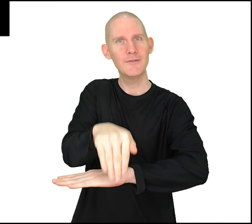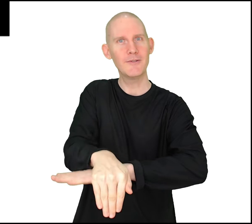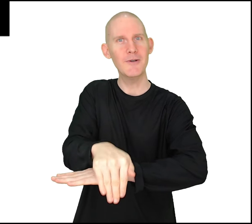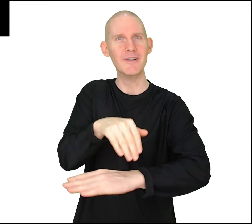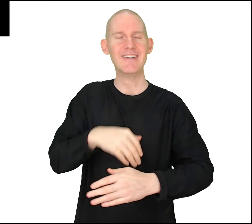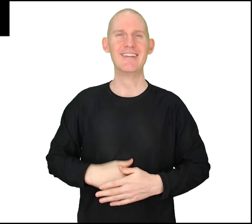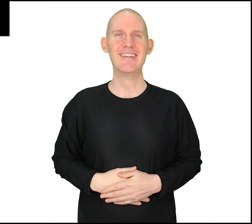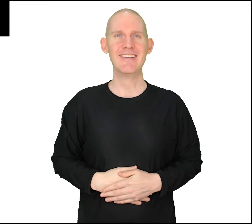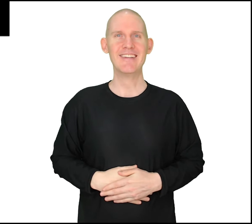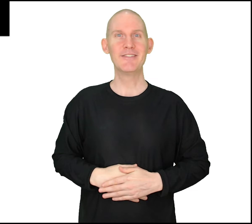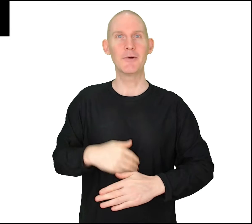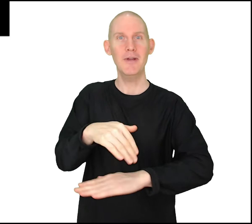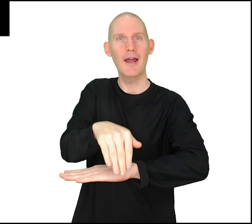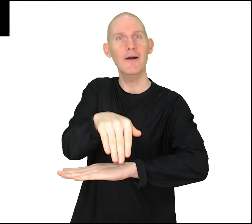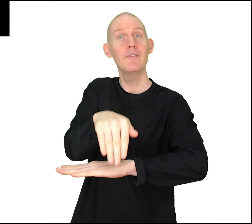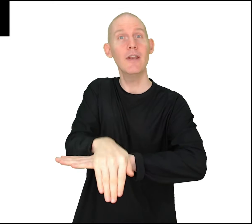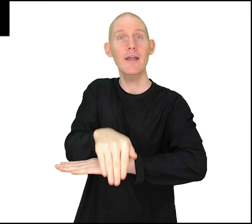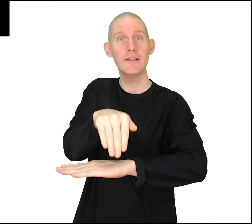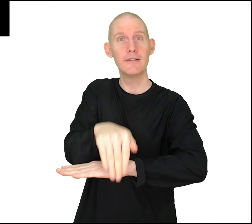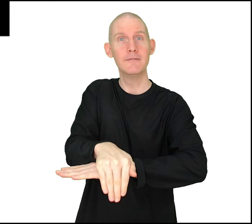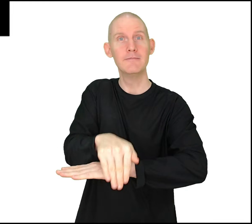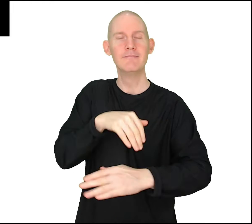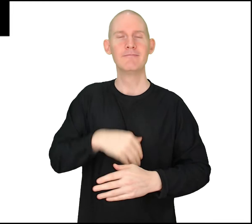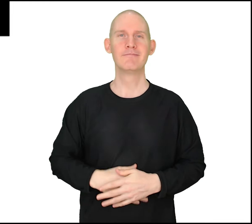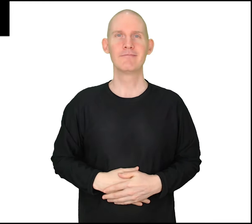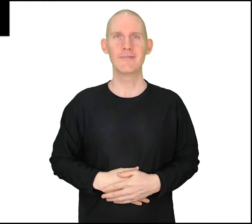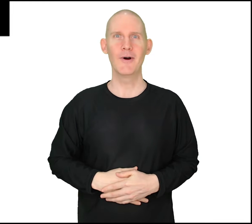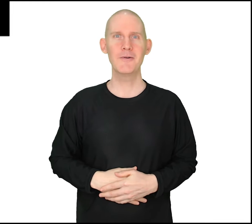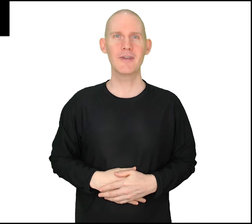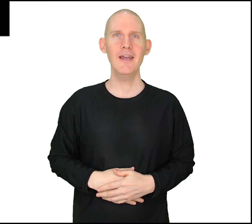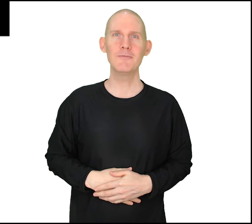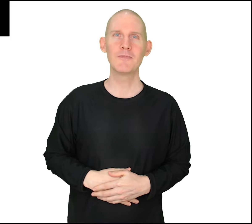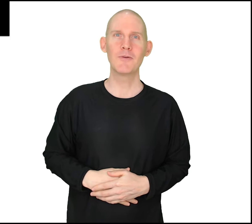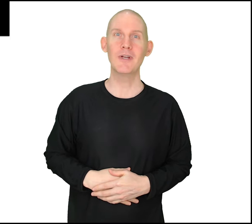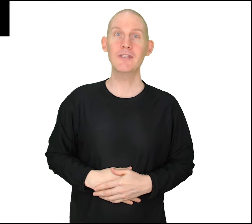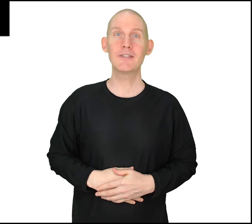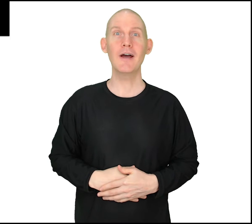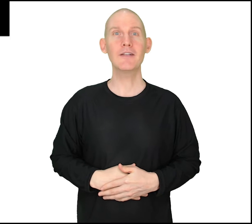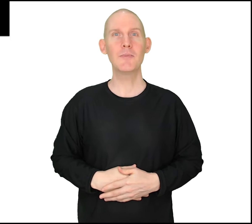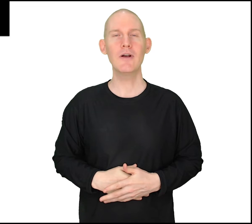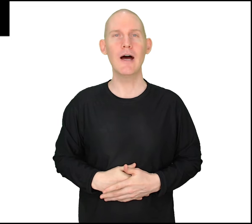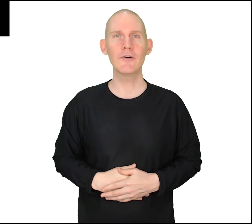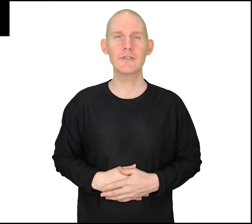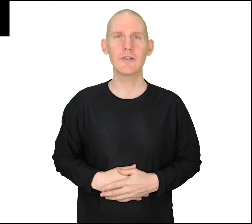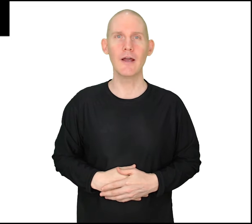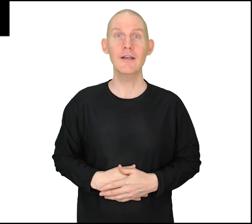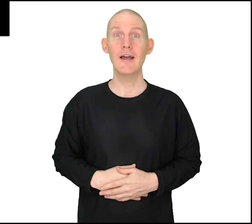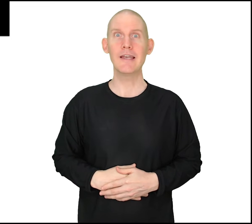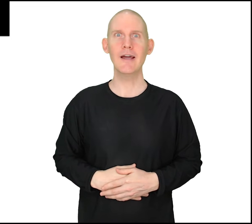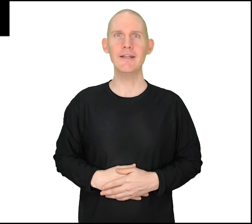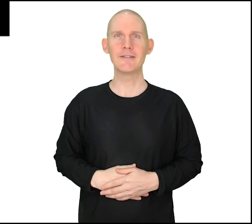2. So we have night. Okay, we just talked about how to sign night.